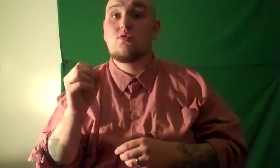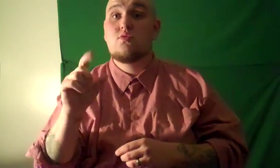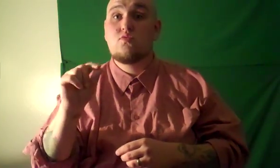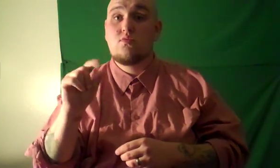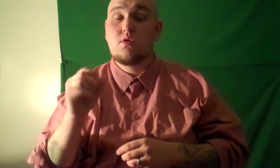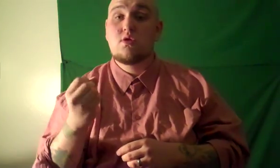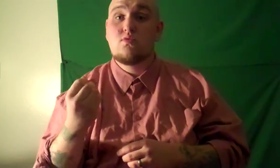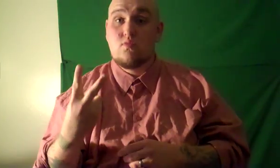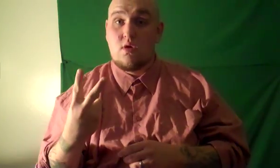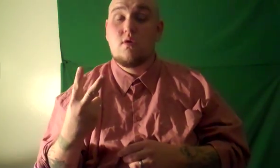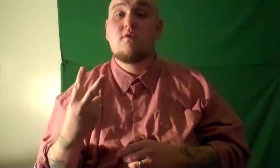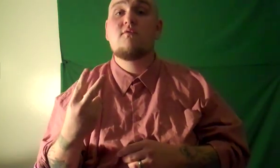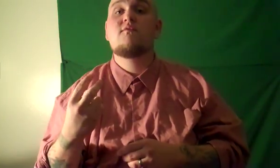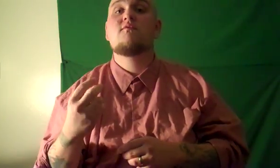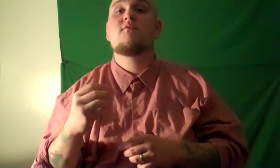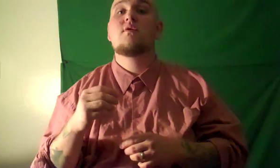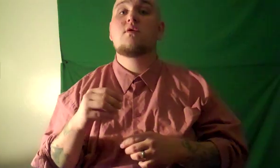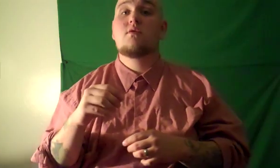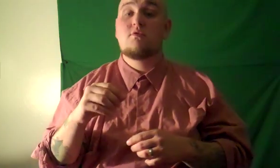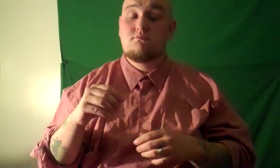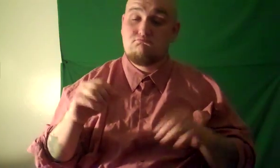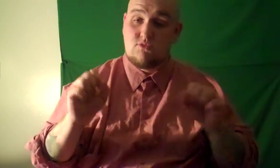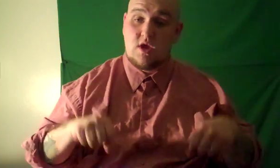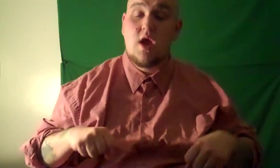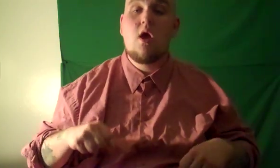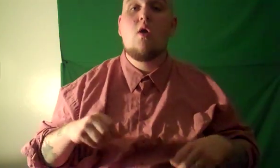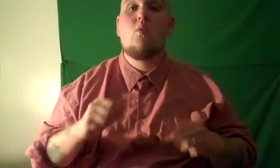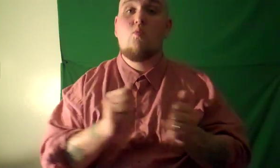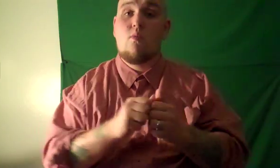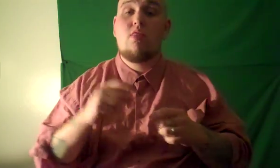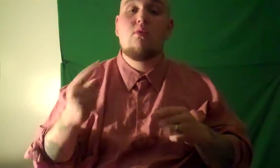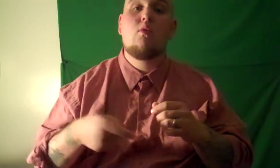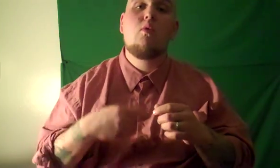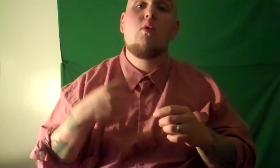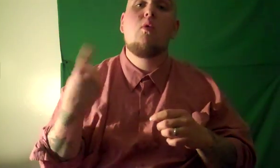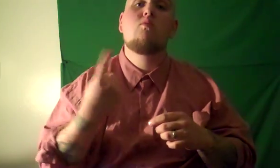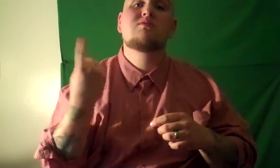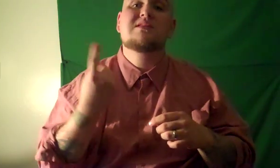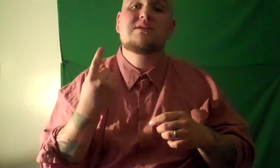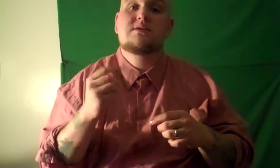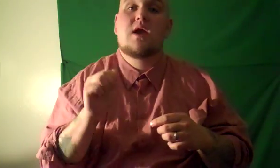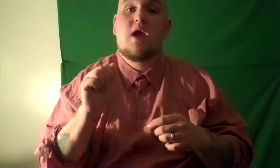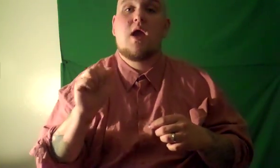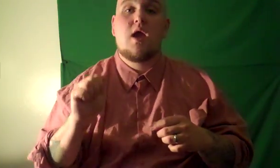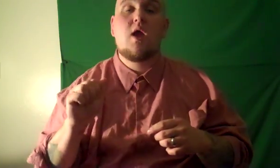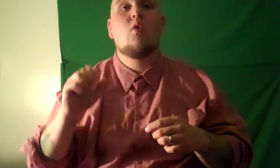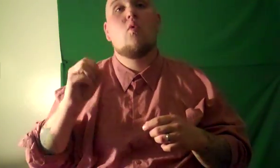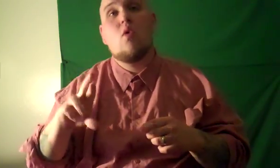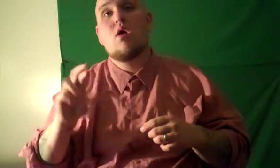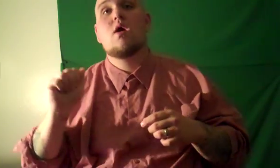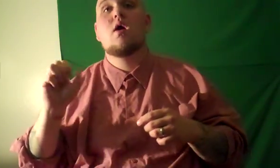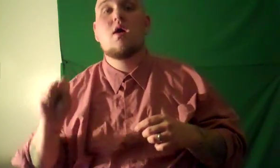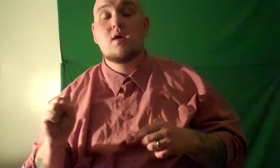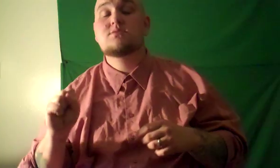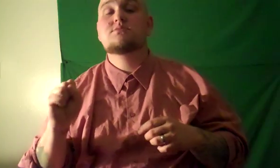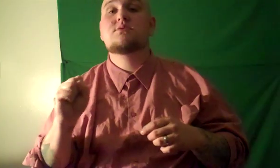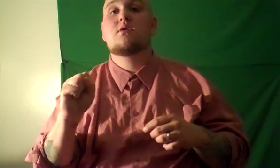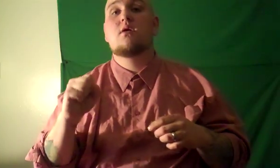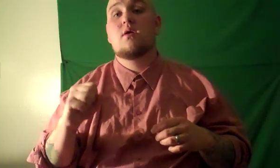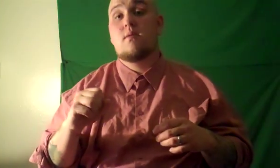to worry about getting a new degree in sign language or a new degree in interpreting. Your bachelor's degree qualifies you to